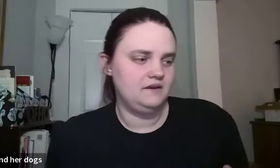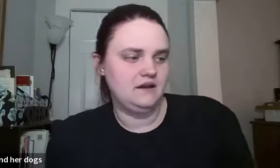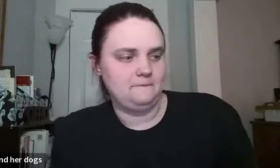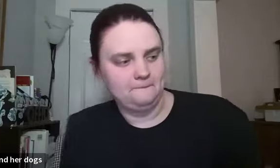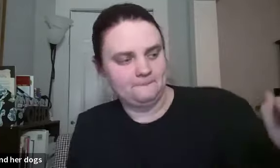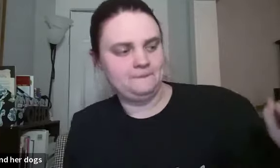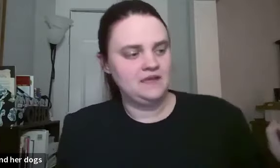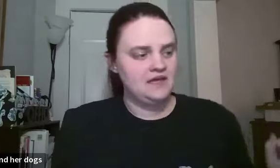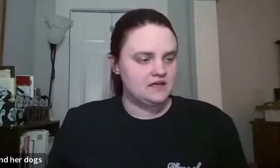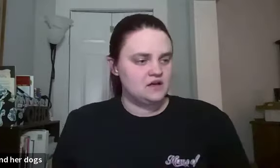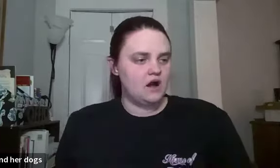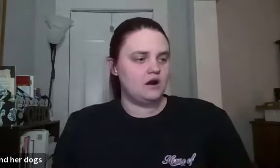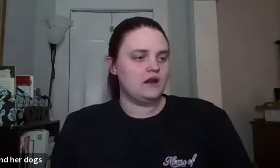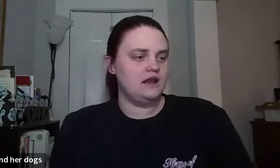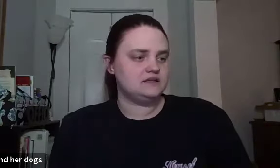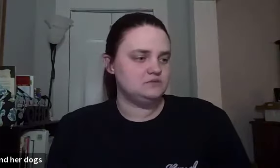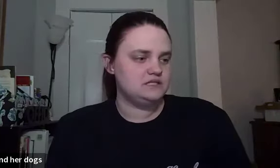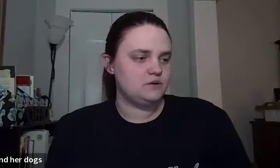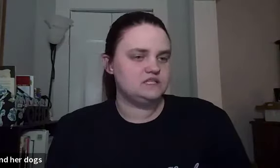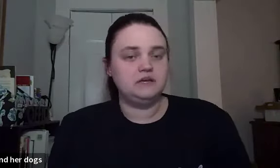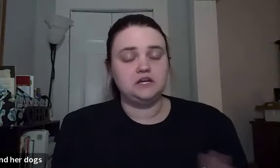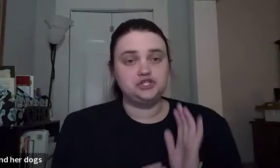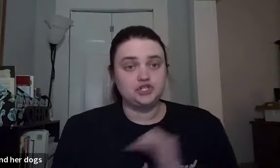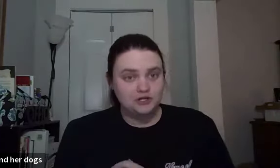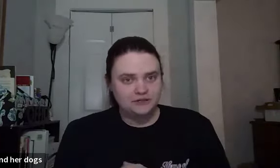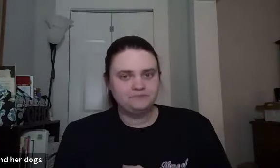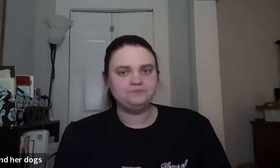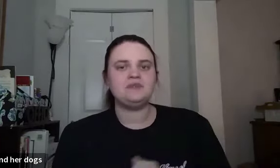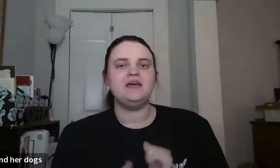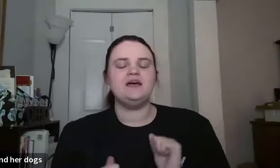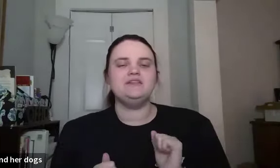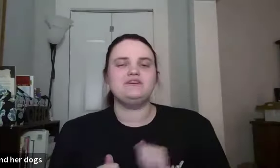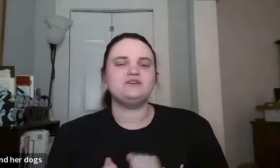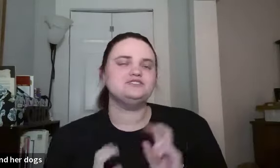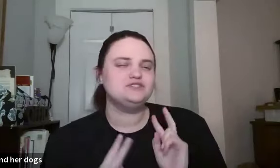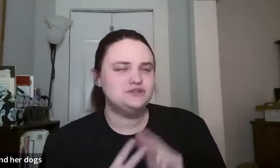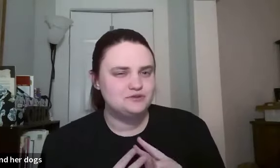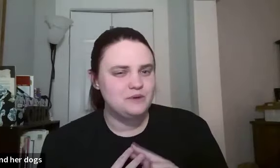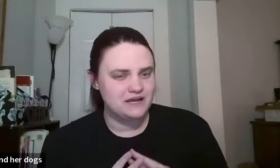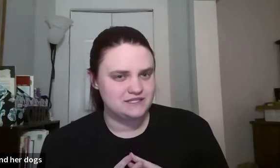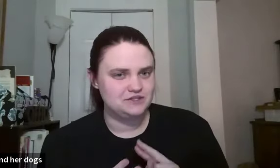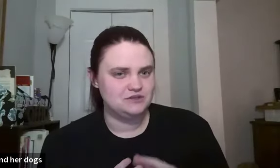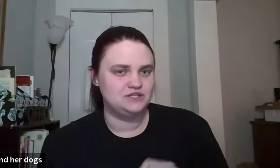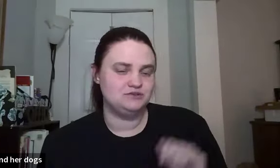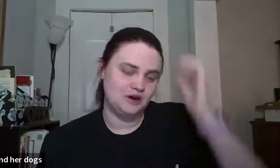Okay. Our next one is going to be a shark. There are two ways you can do